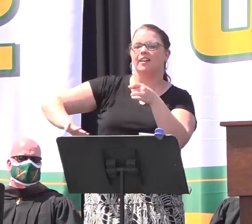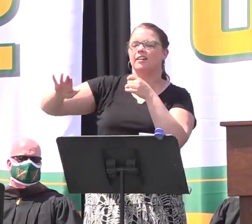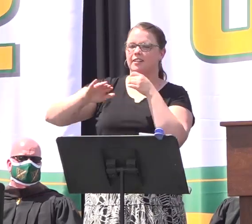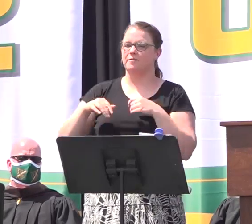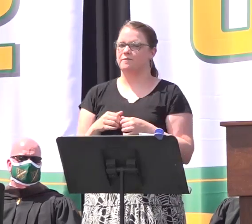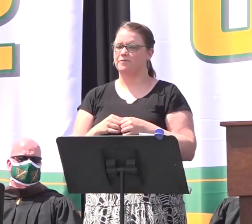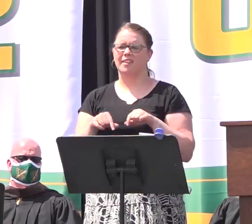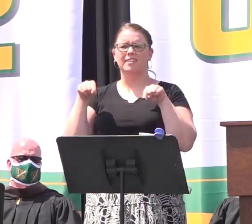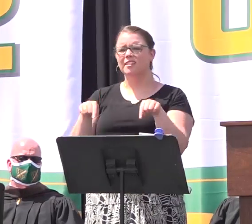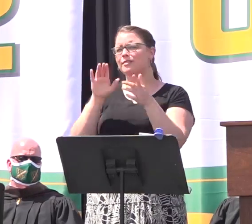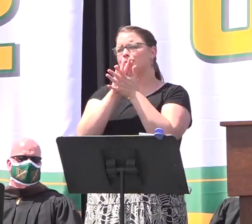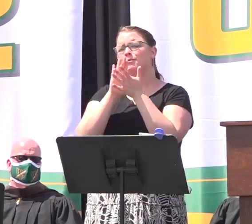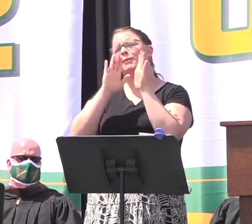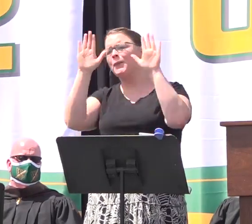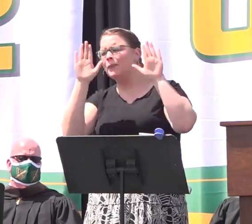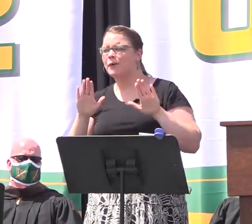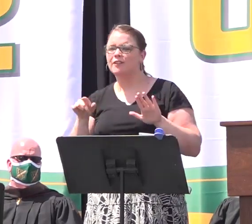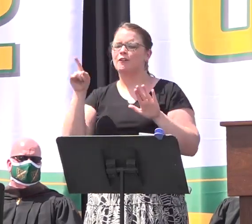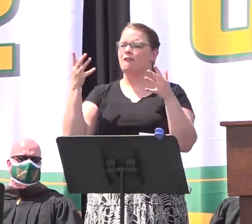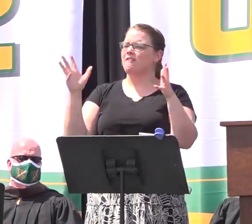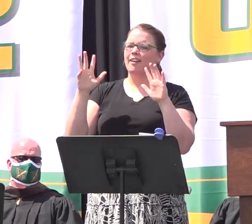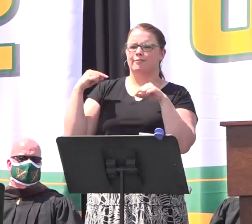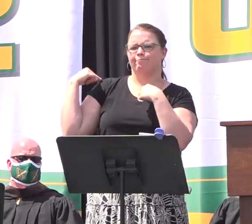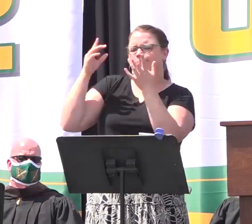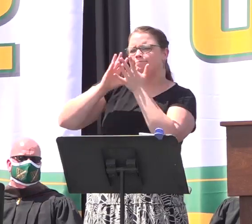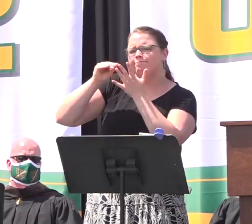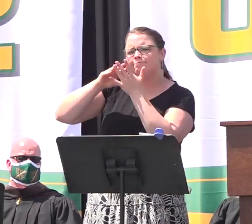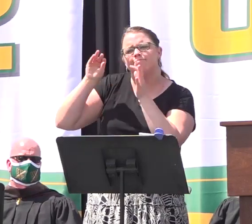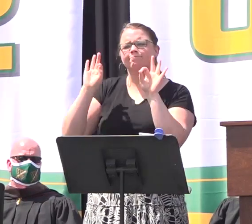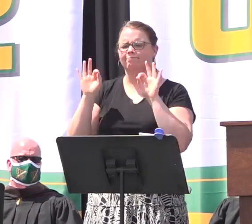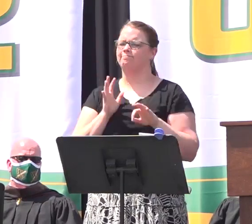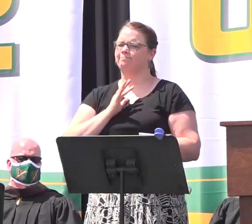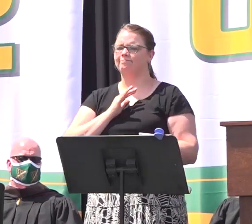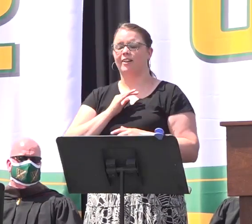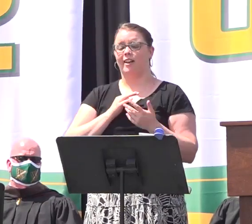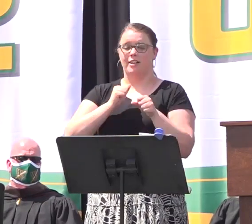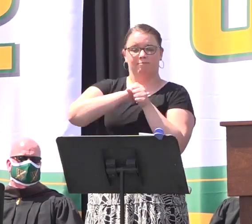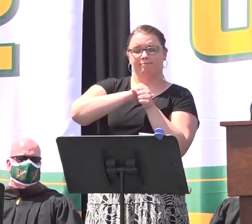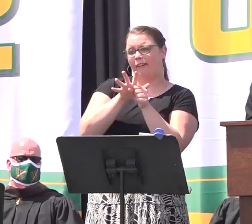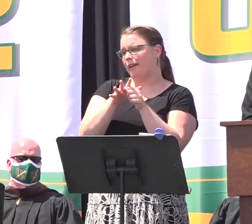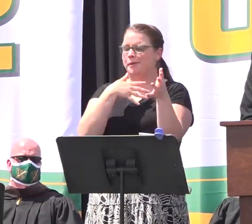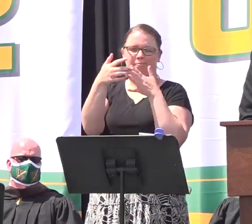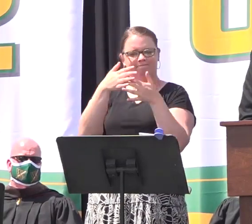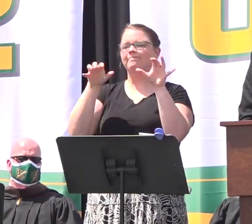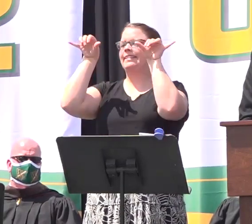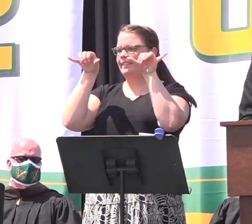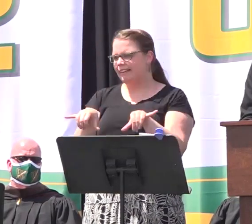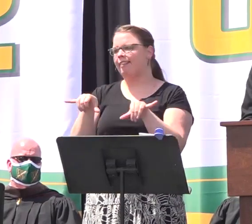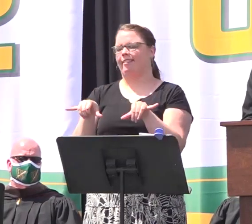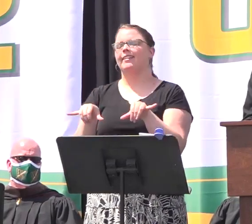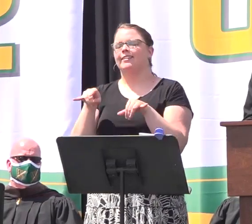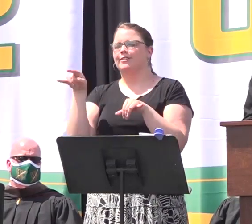But this is a great school. You've received a great education despite the coronavirus. And I know you have great futures